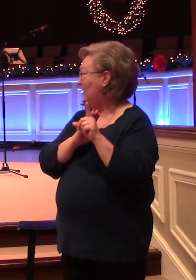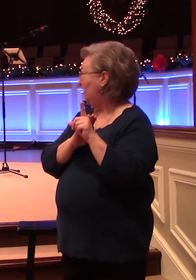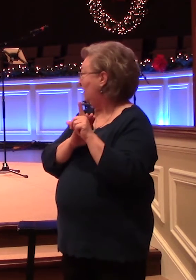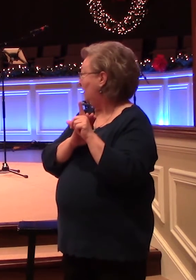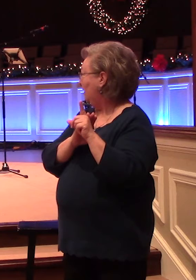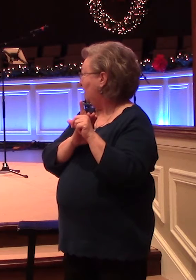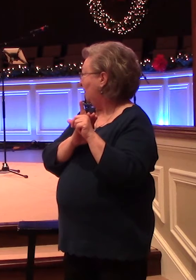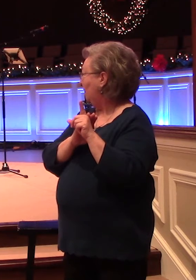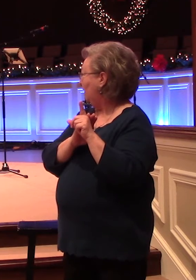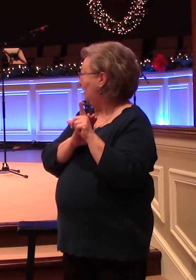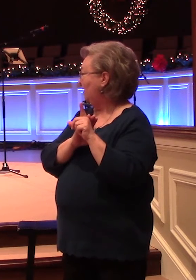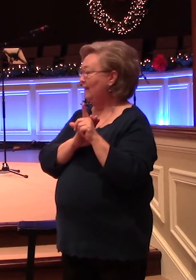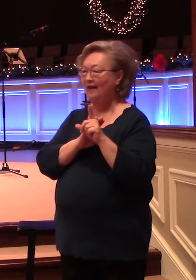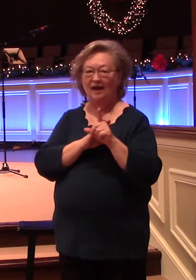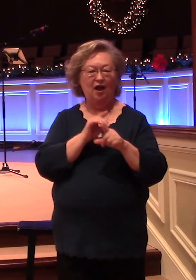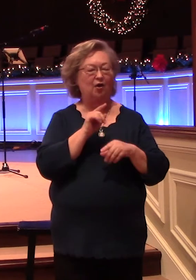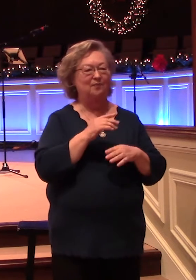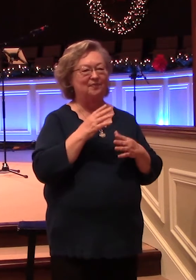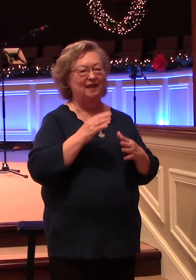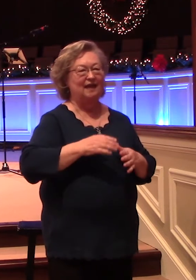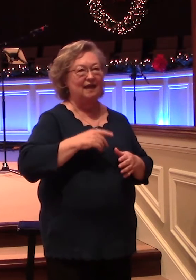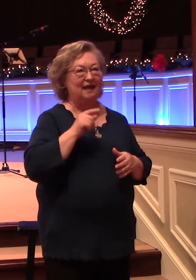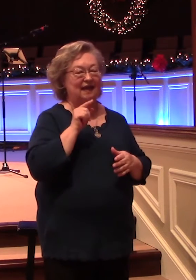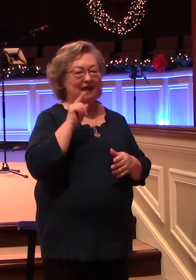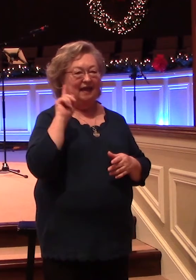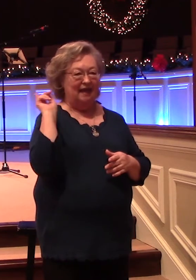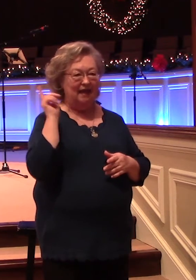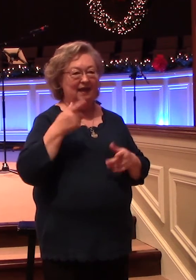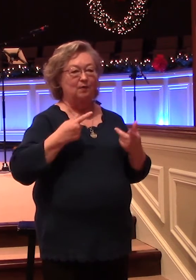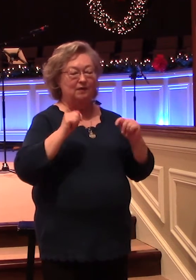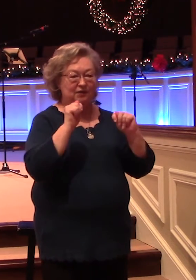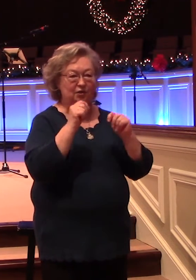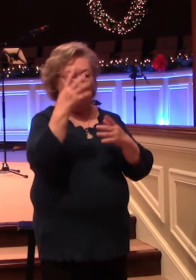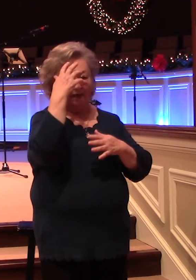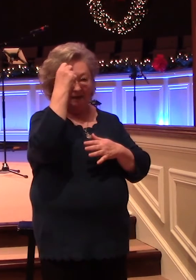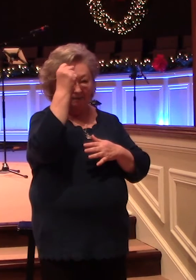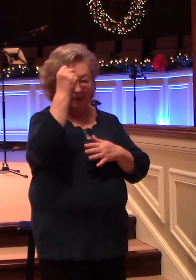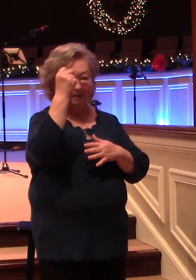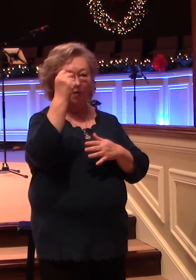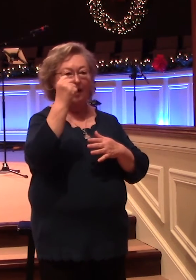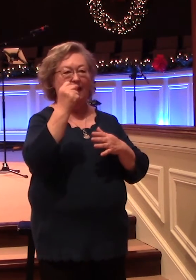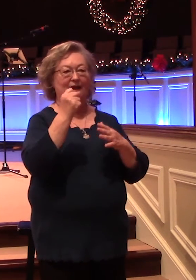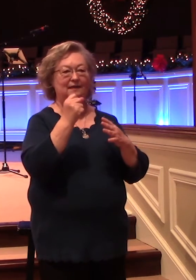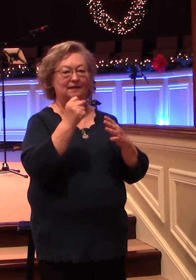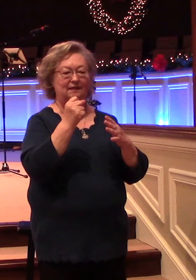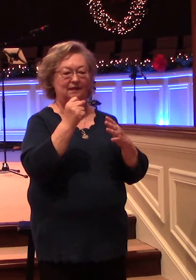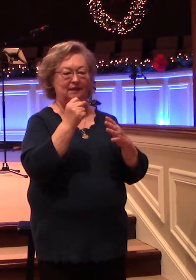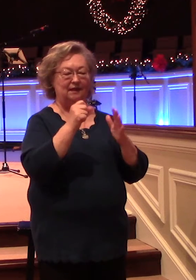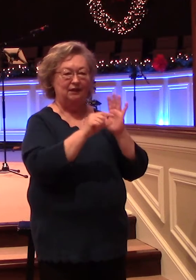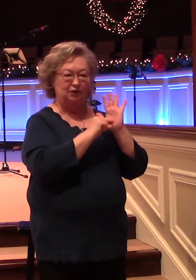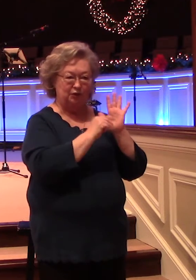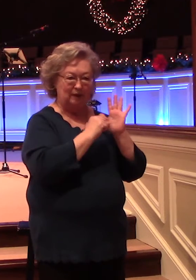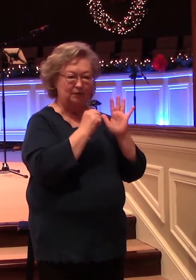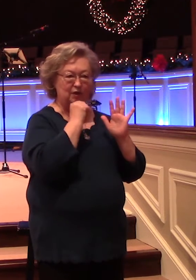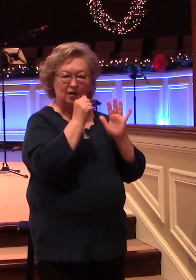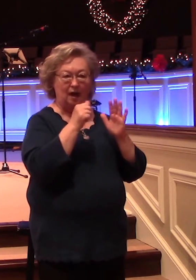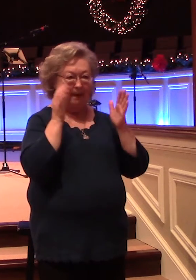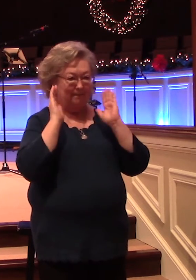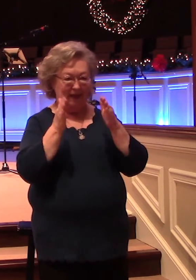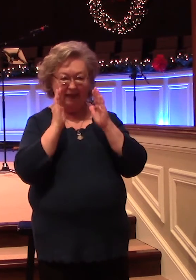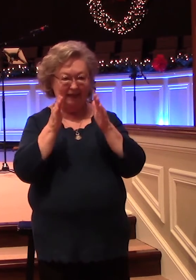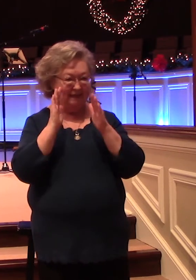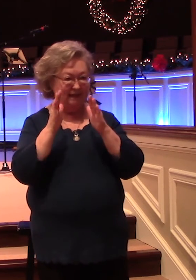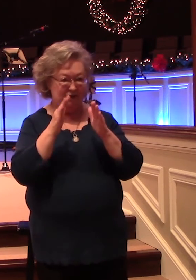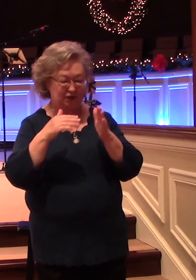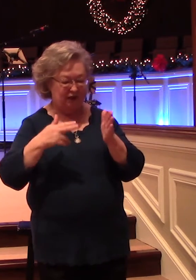I'm yelling at the guy in front of me. It's got a lot of work to do. I got a lot of work to do. But here's the